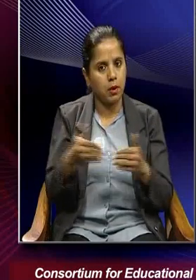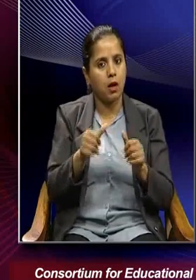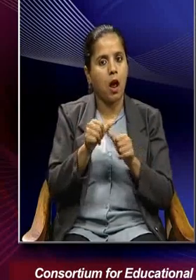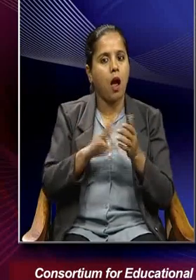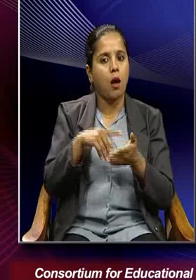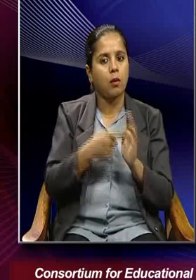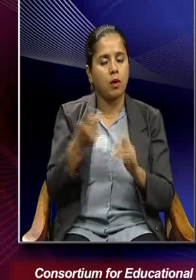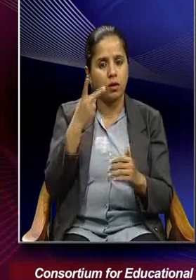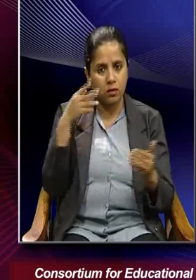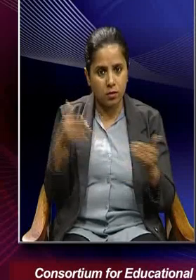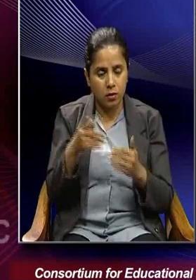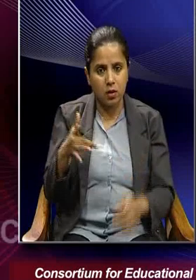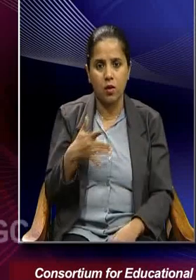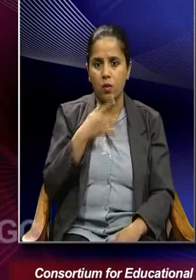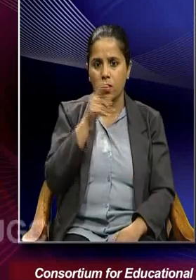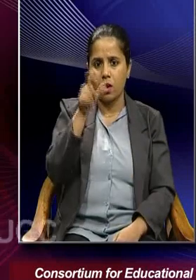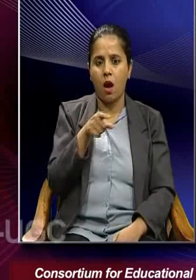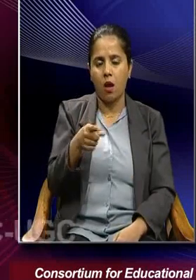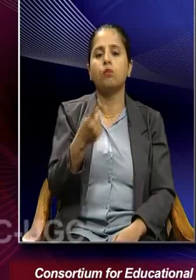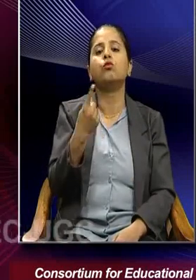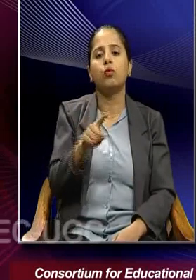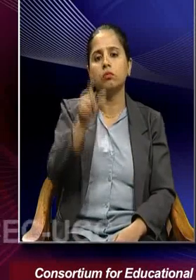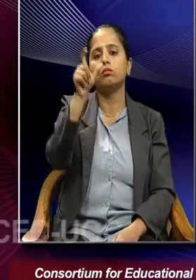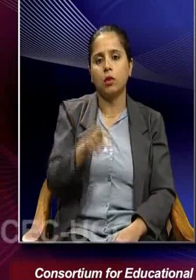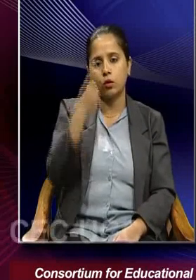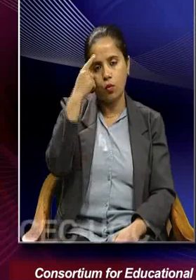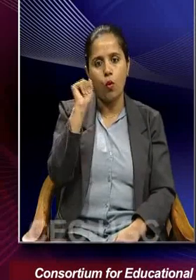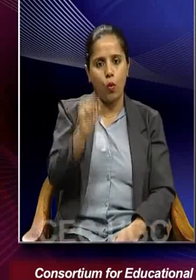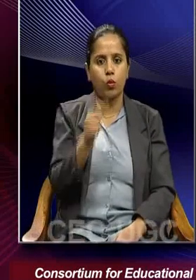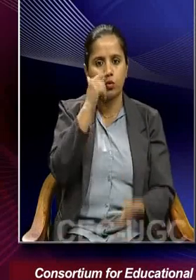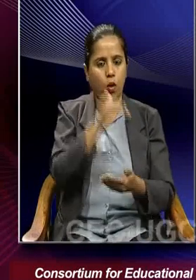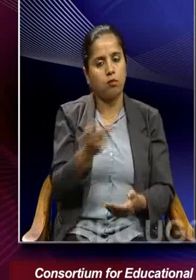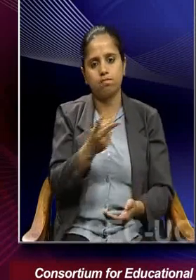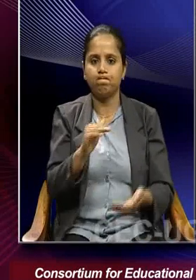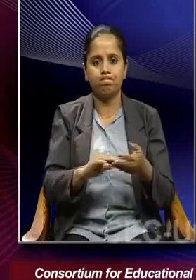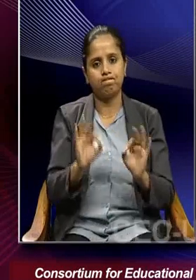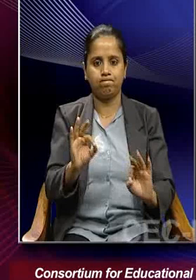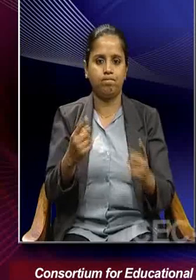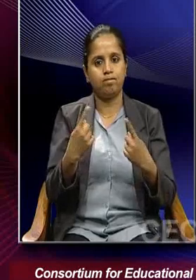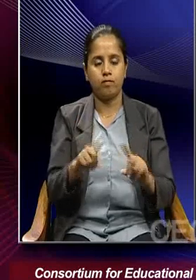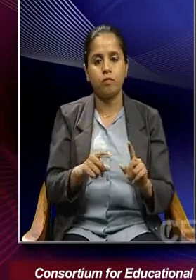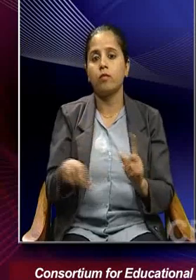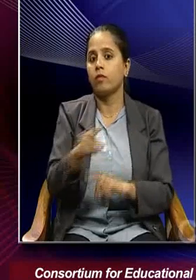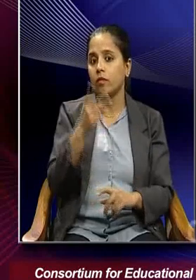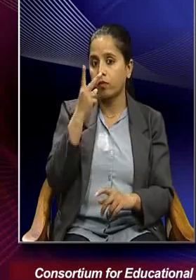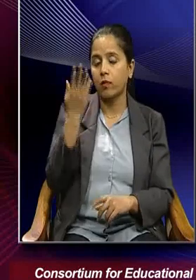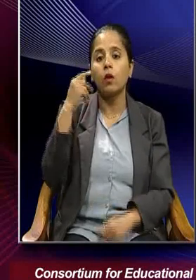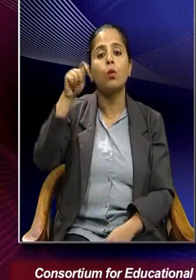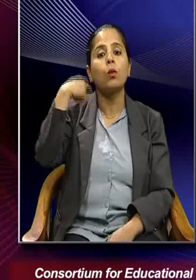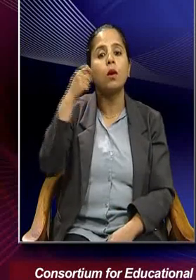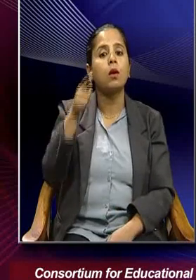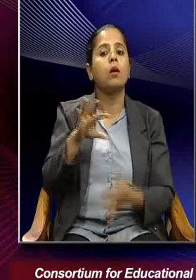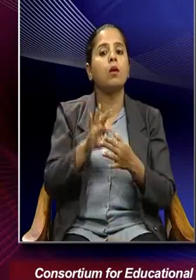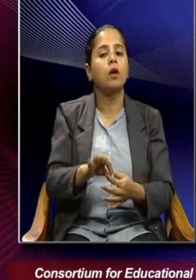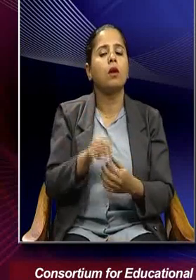he realizes that he is the right kind of a person for his daughter. So though the film was on a